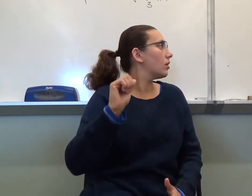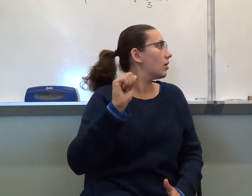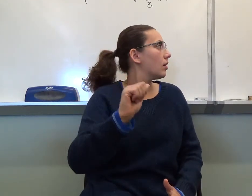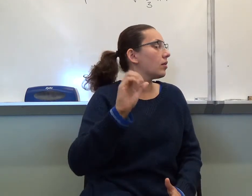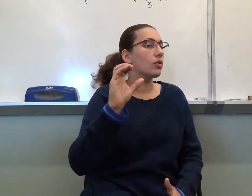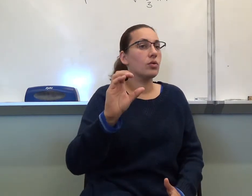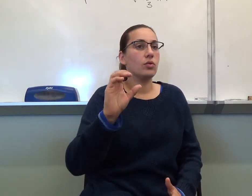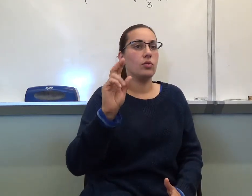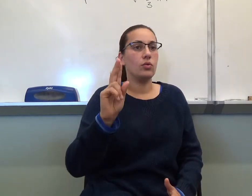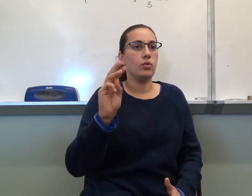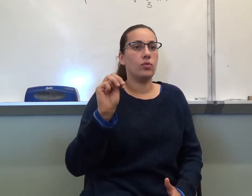numbers.